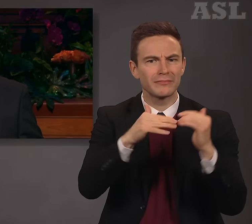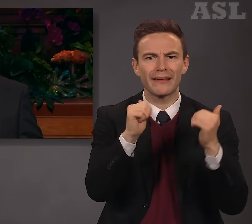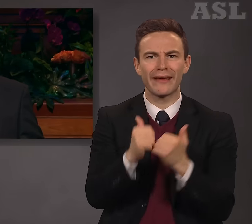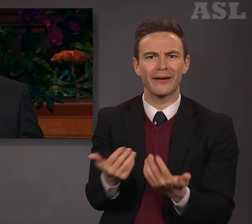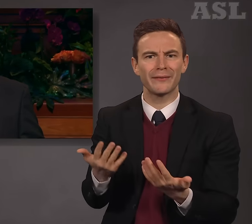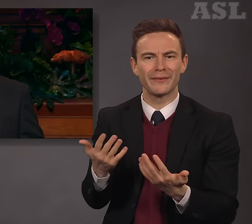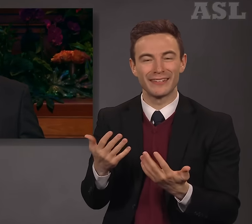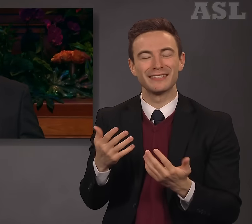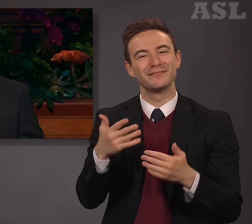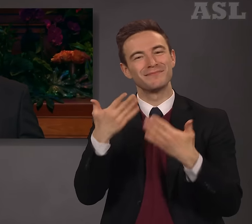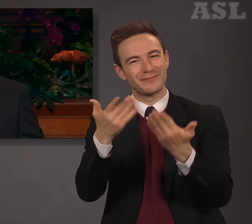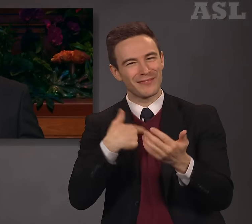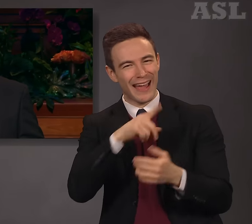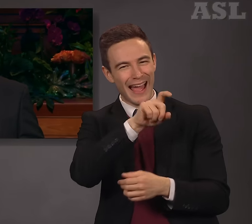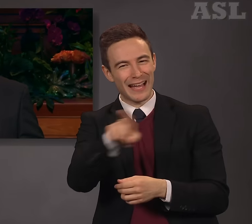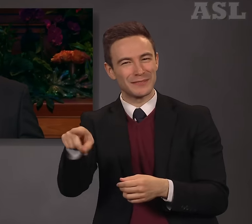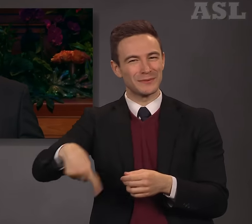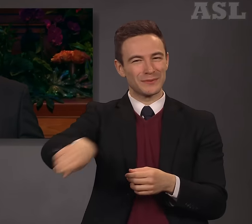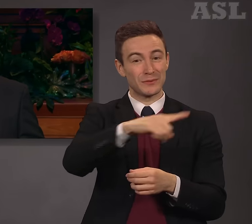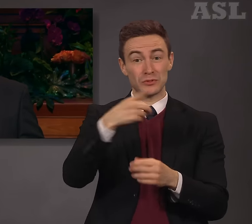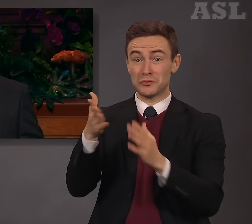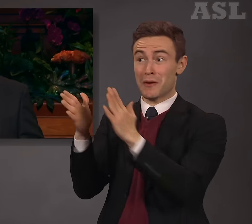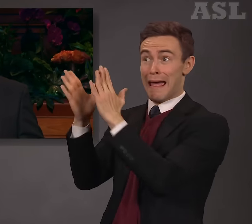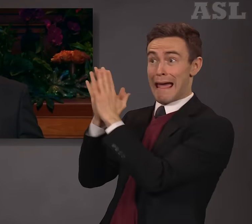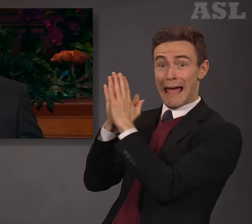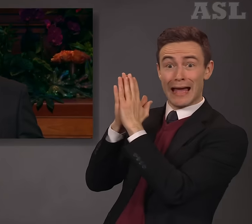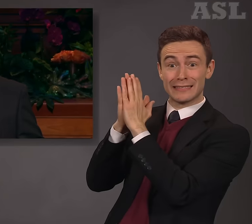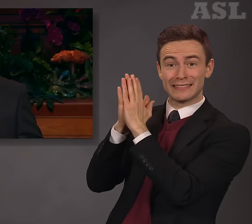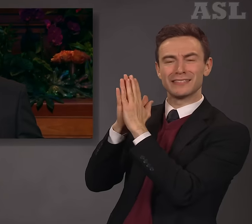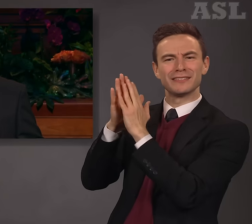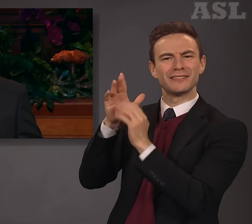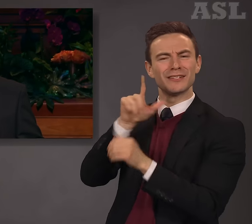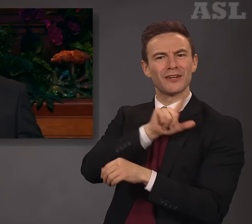the Lord cannot instruct you that you do not fall?